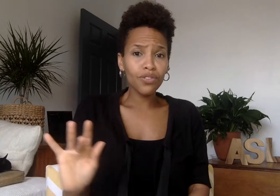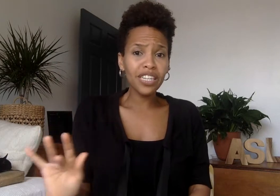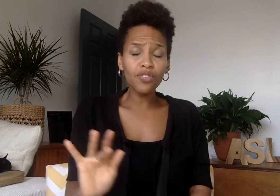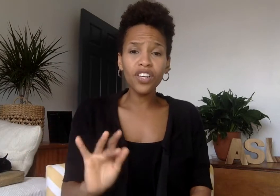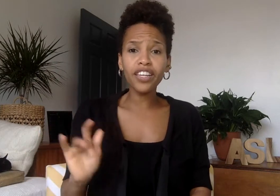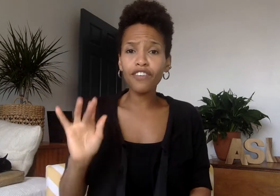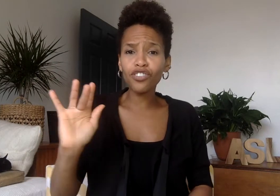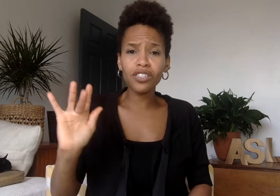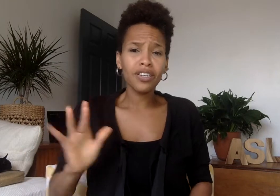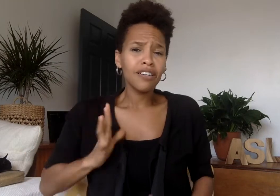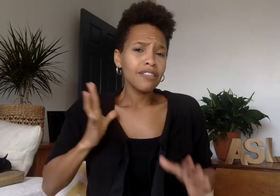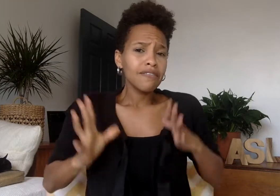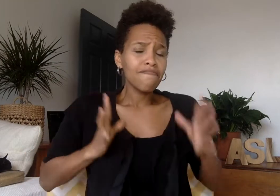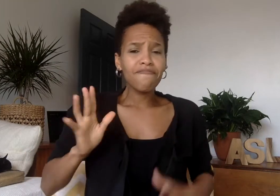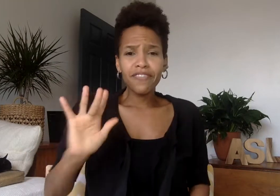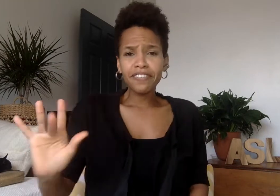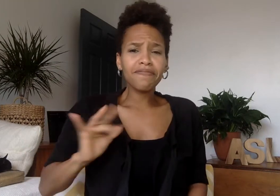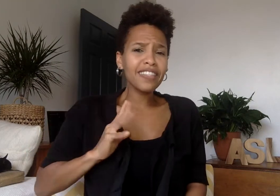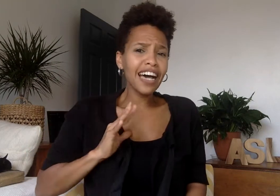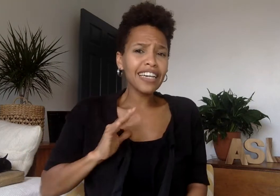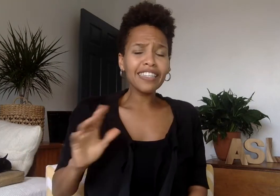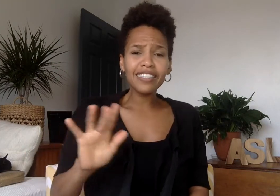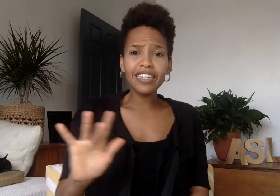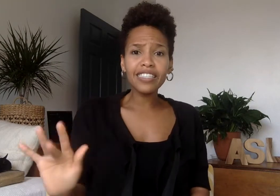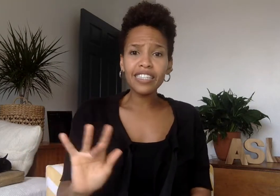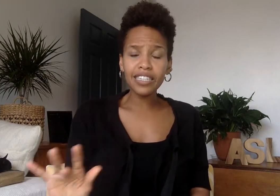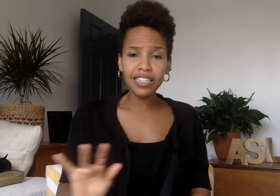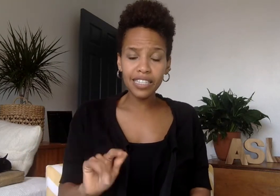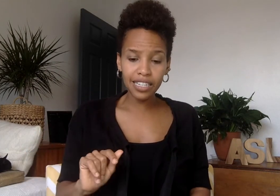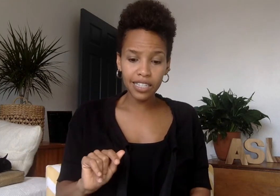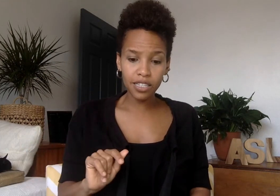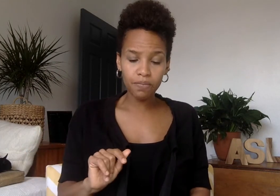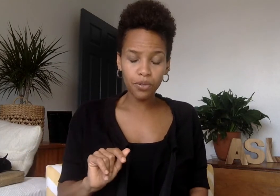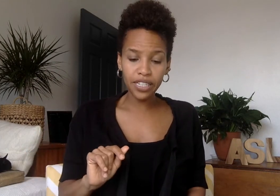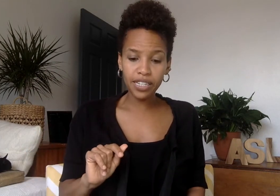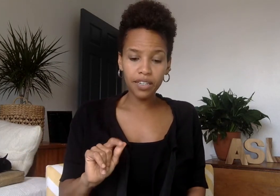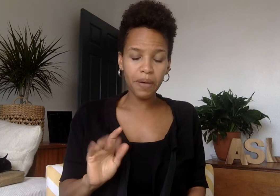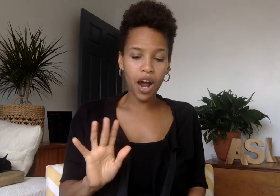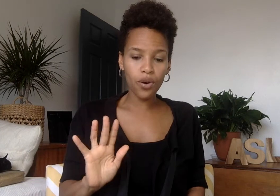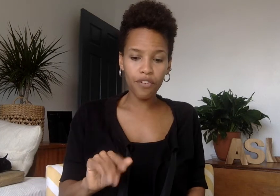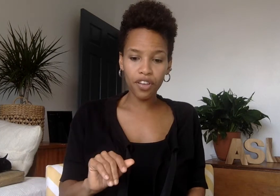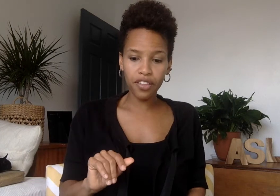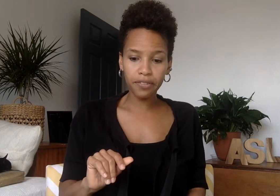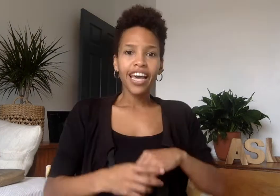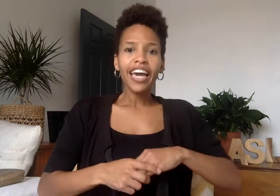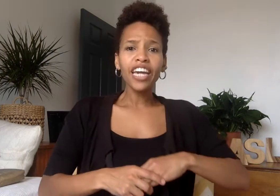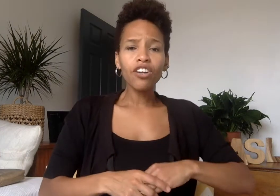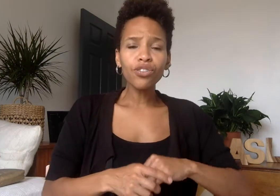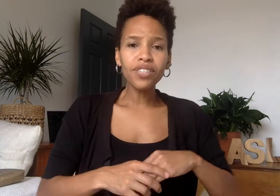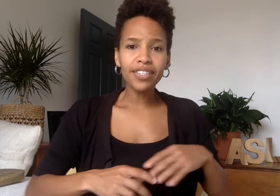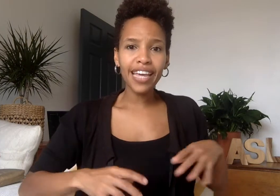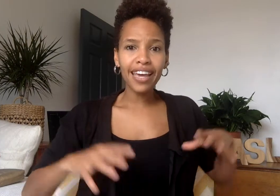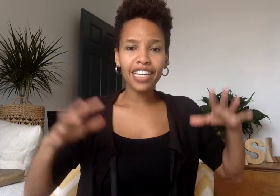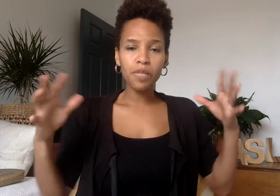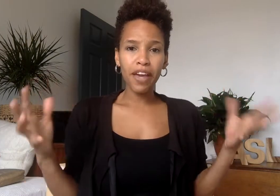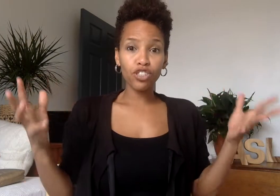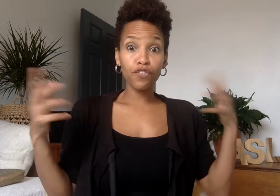This feeling of just nice, easy breezy power everything. He also does an expansion for